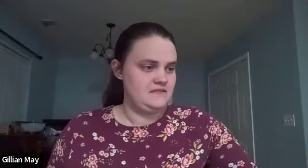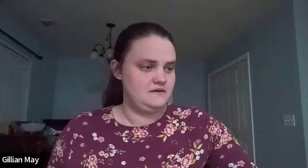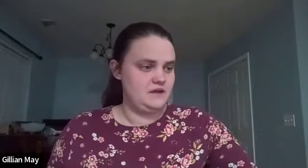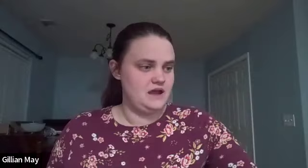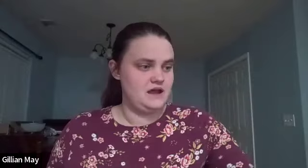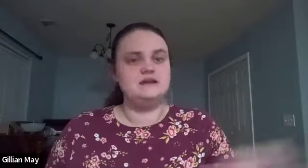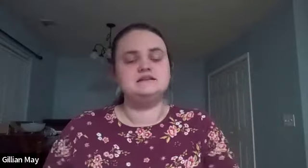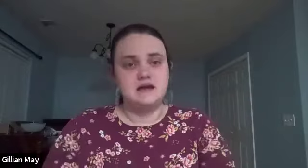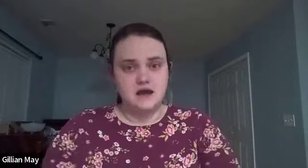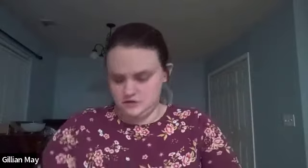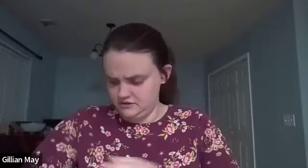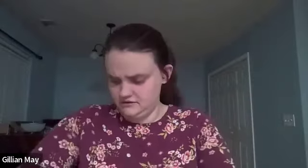Then we had tired,